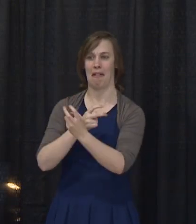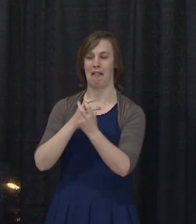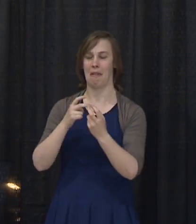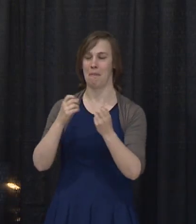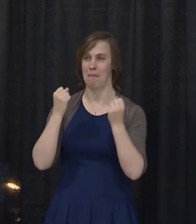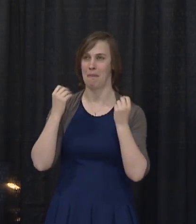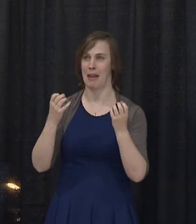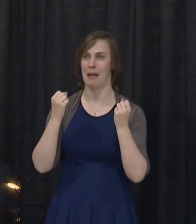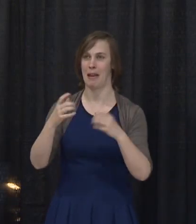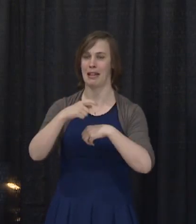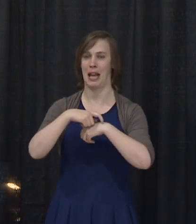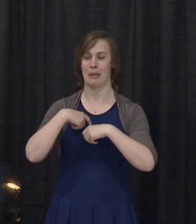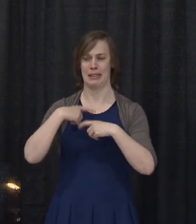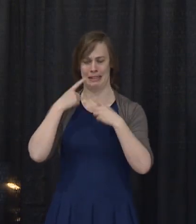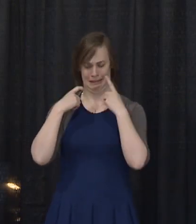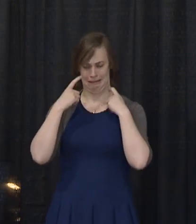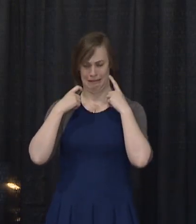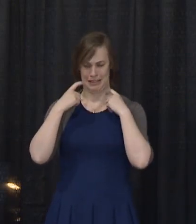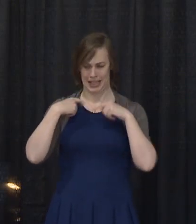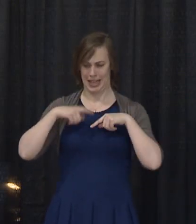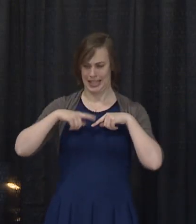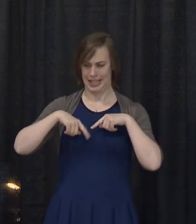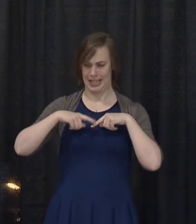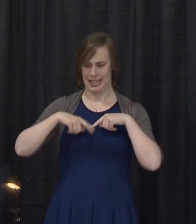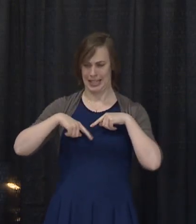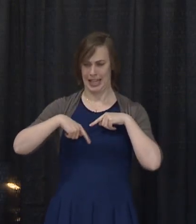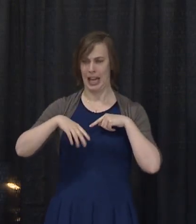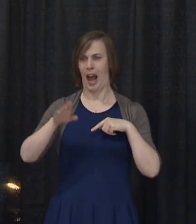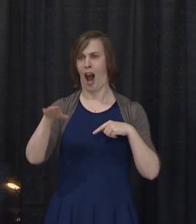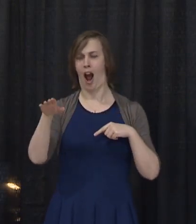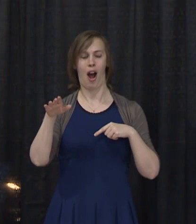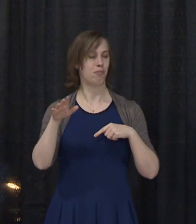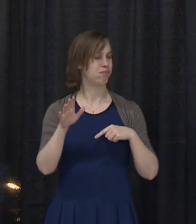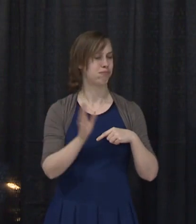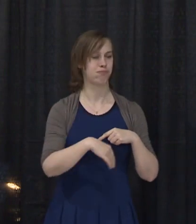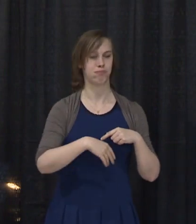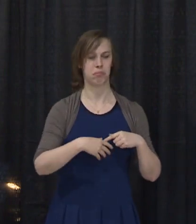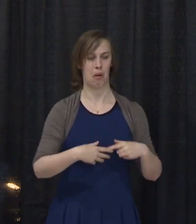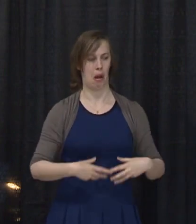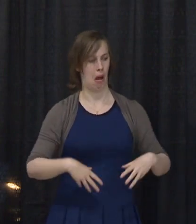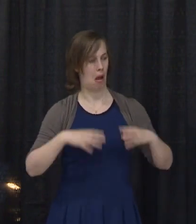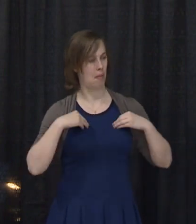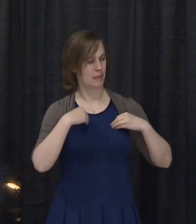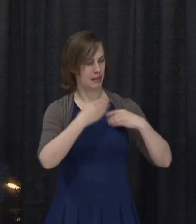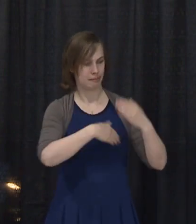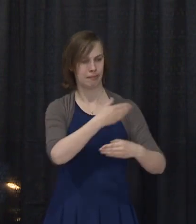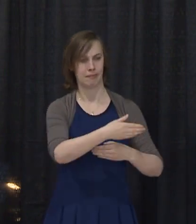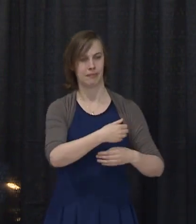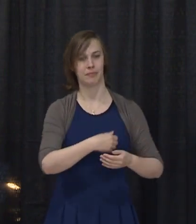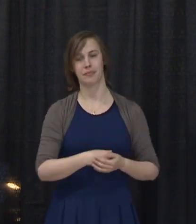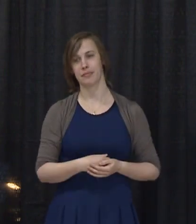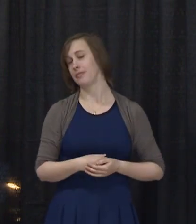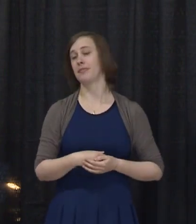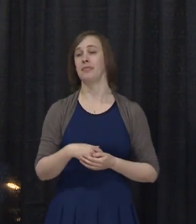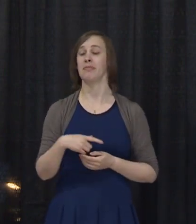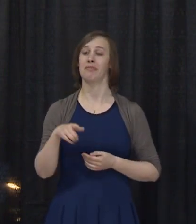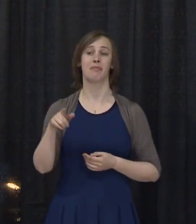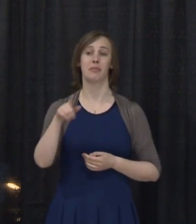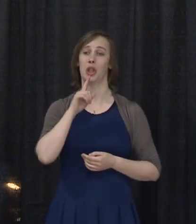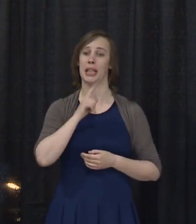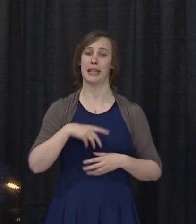She challenged us to keep pushing and graciously embraced our quirks, like when I felt the need to put an old cake stand on my head and sing